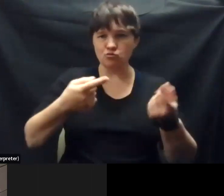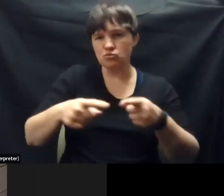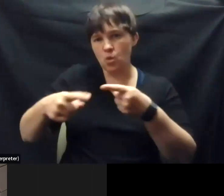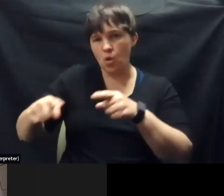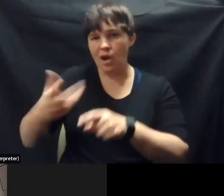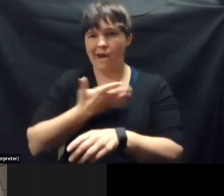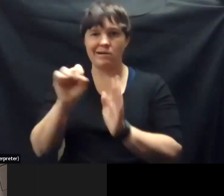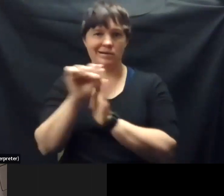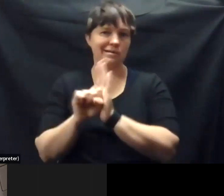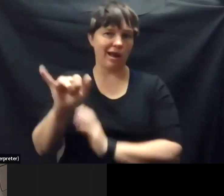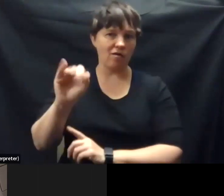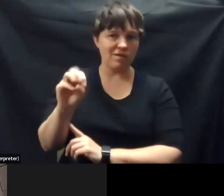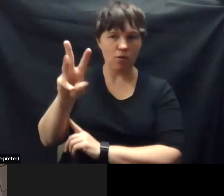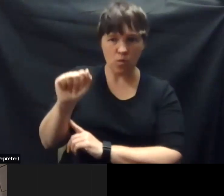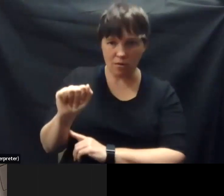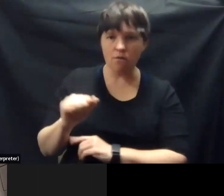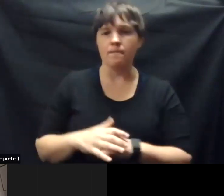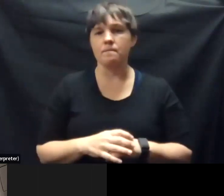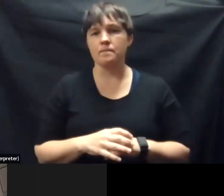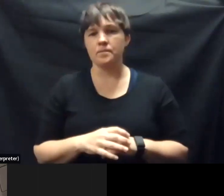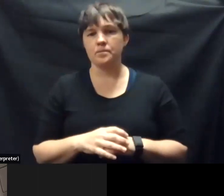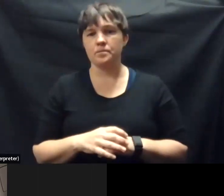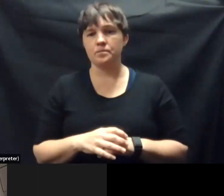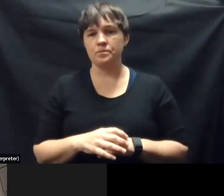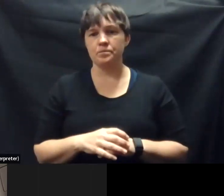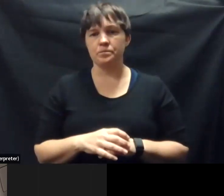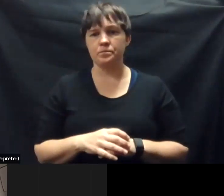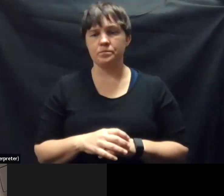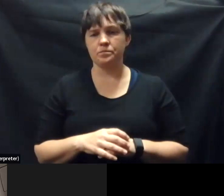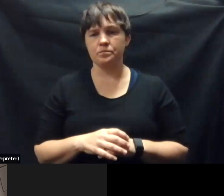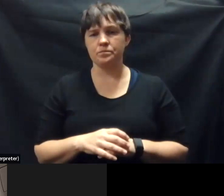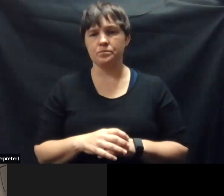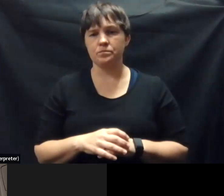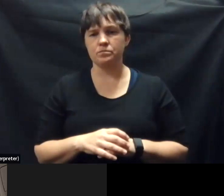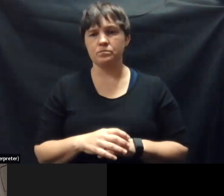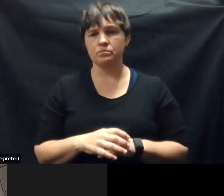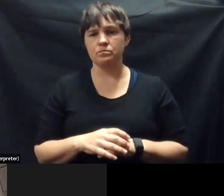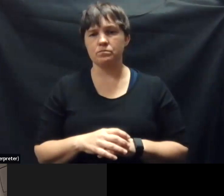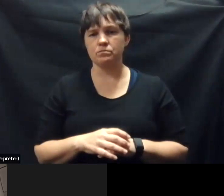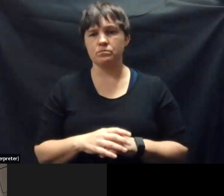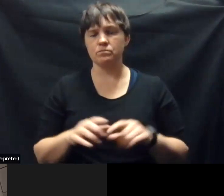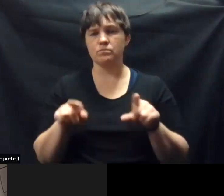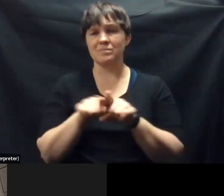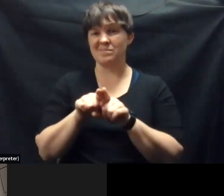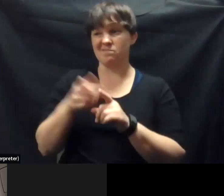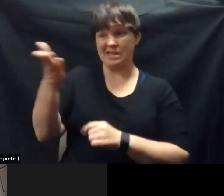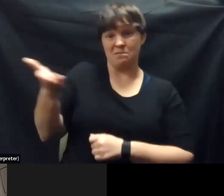our state of Iowa, as well as him being